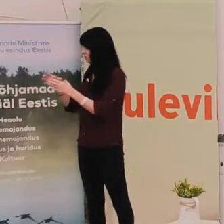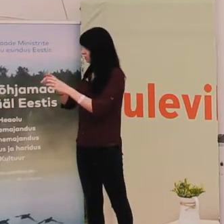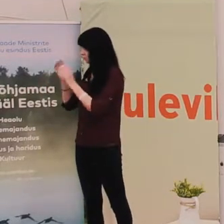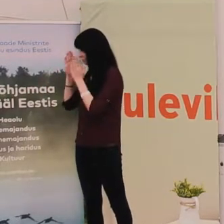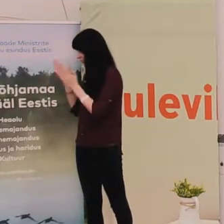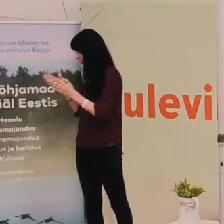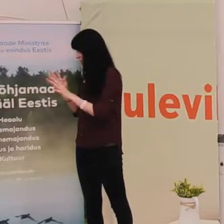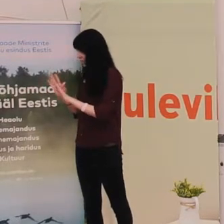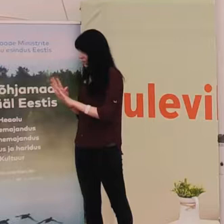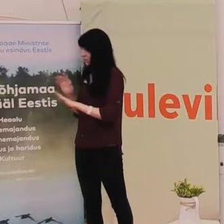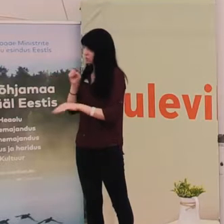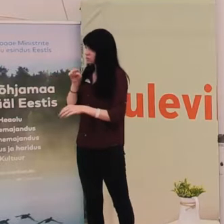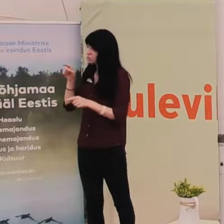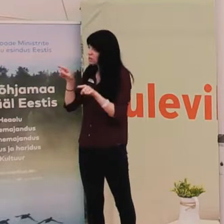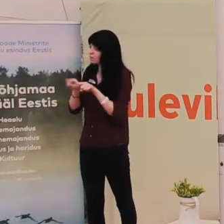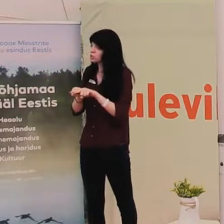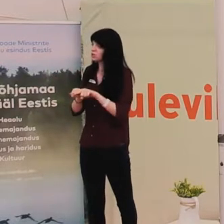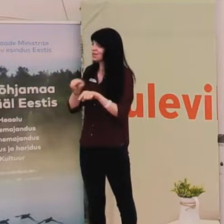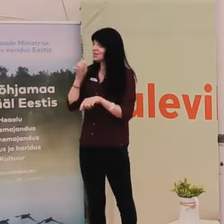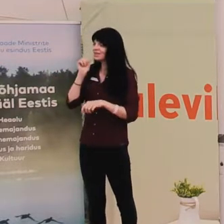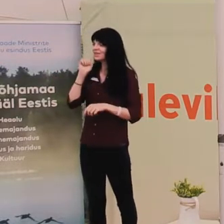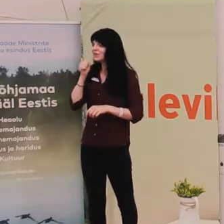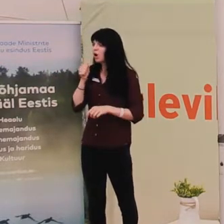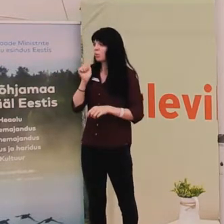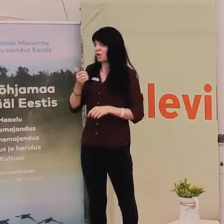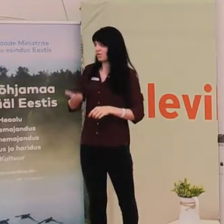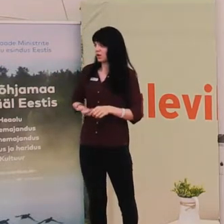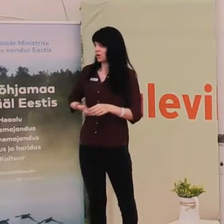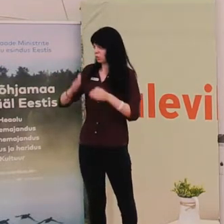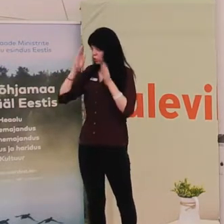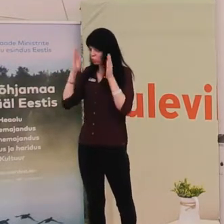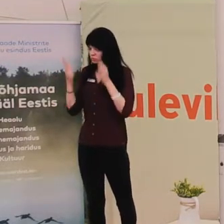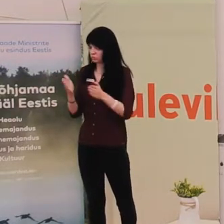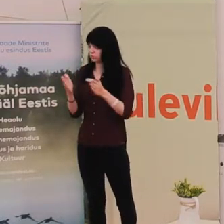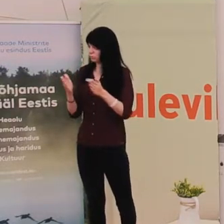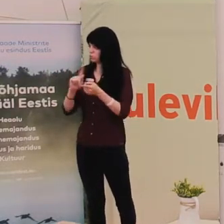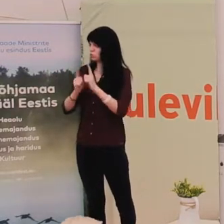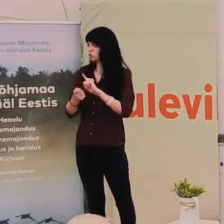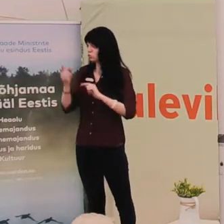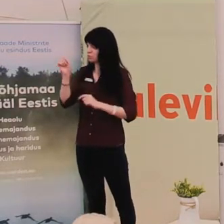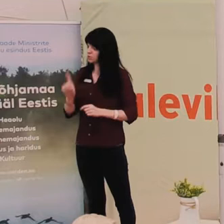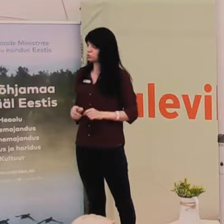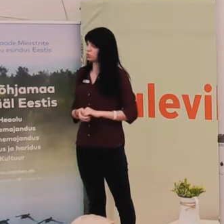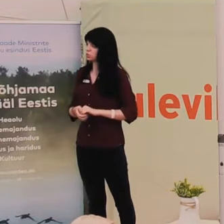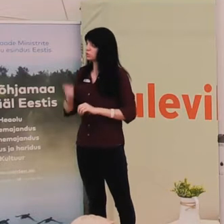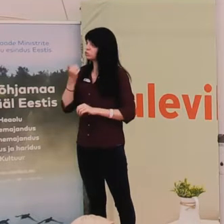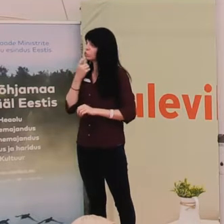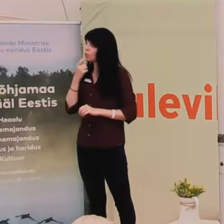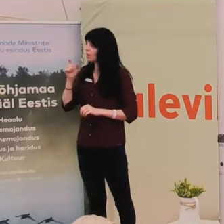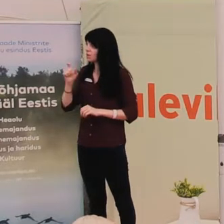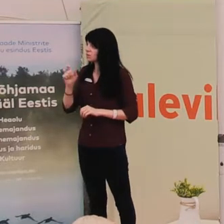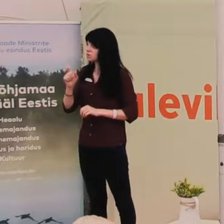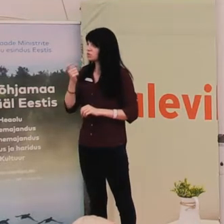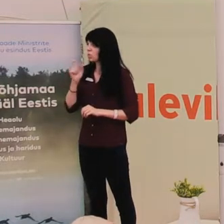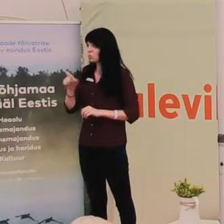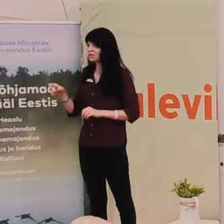focus on the growth of ordinary people life and what's happening there. And so in Finland, for instance, nowadays people still think that